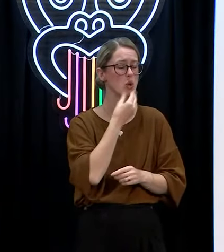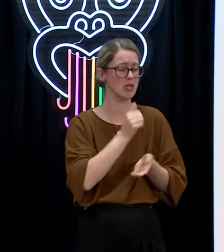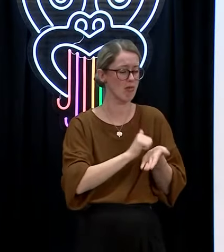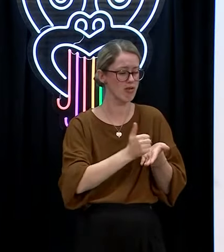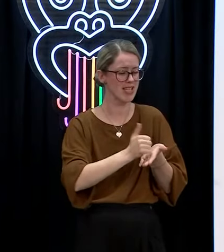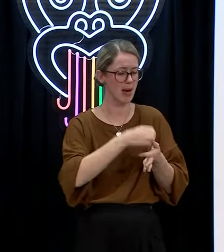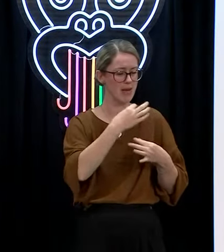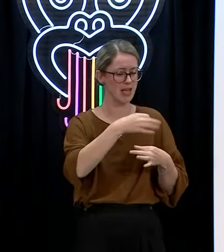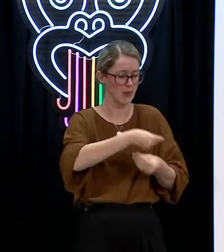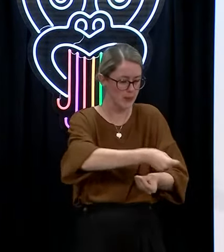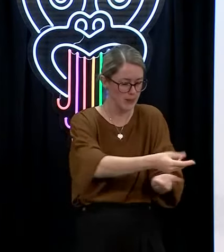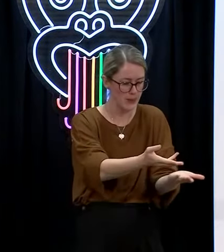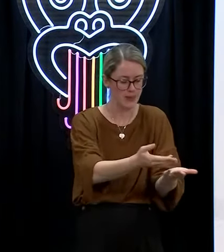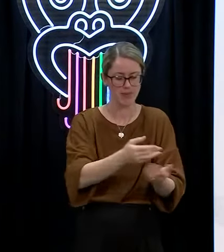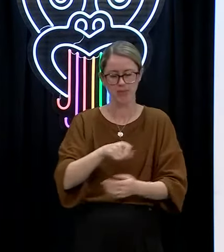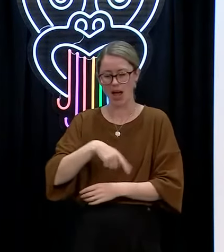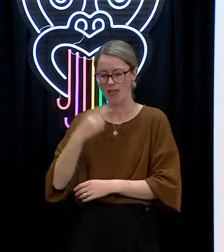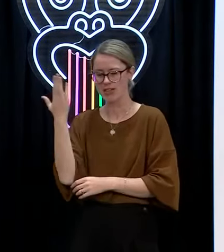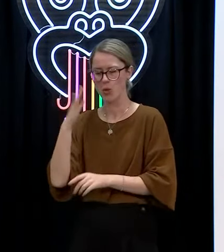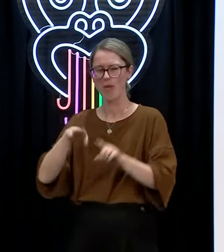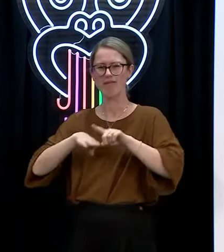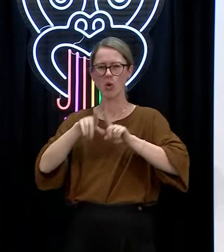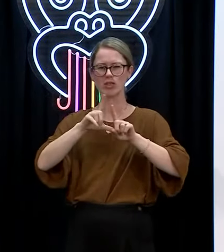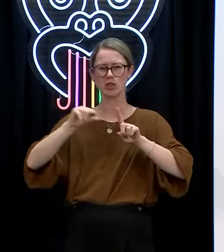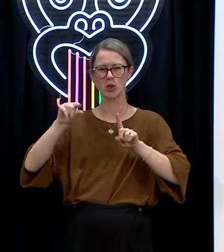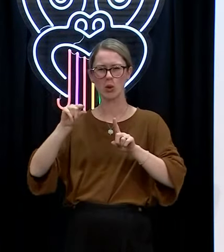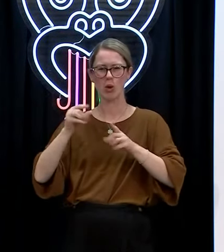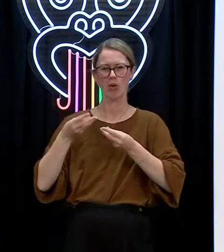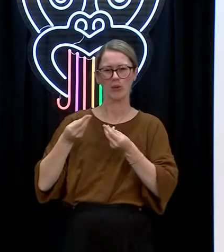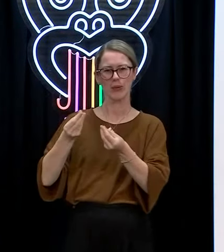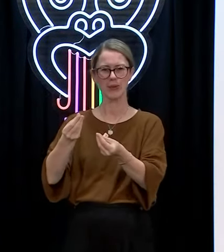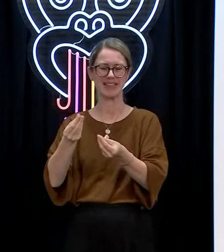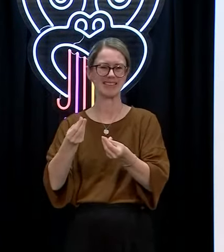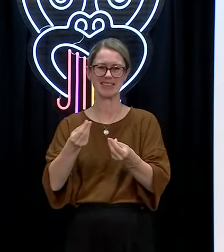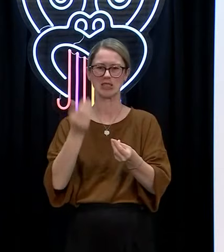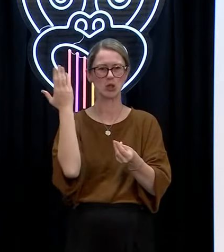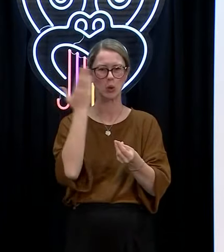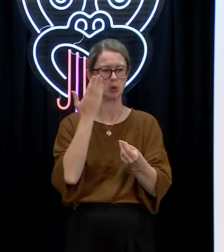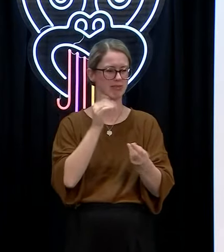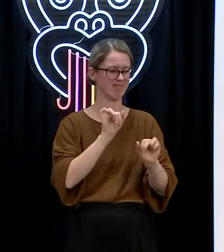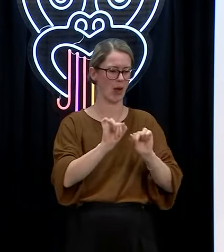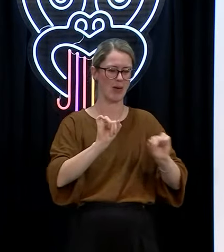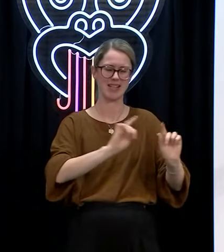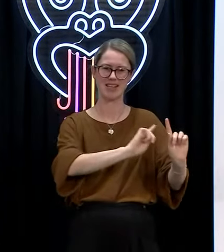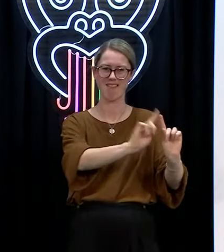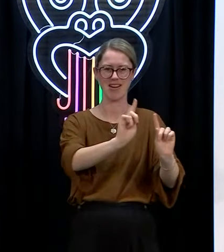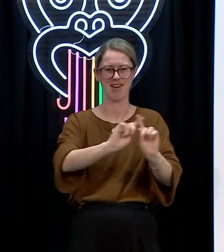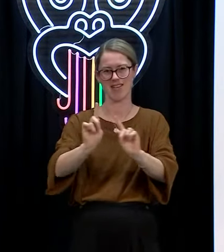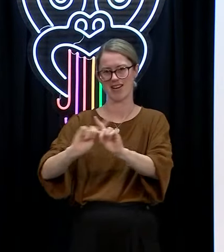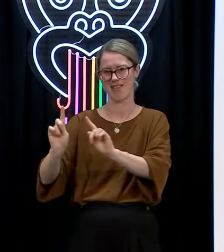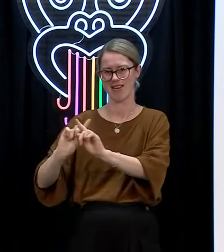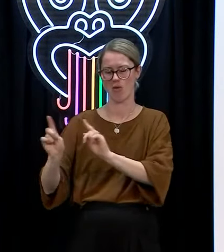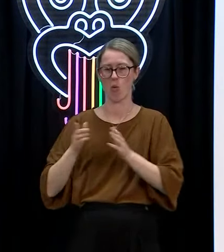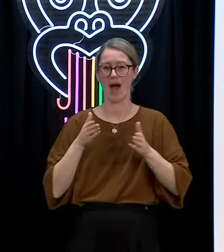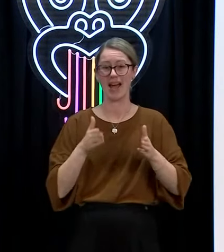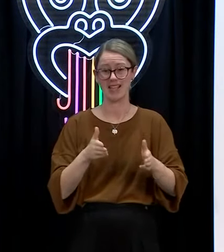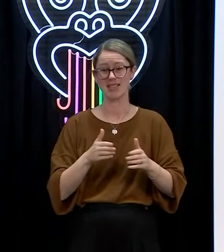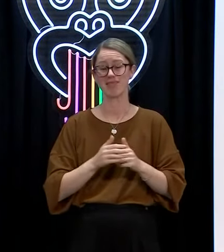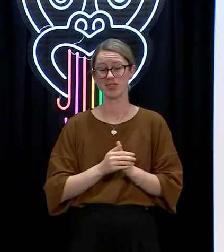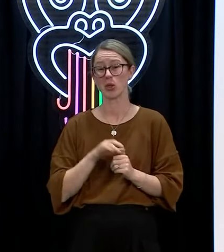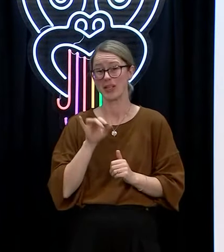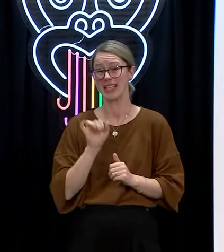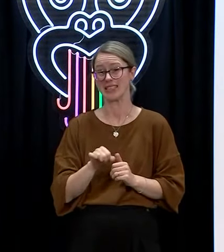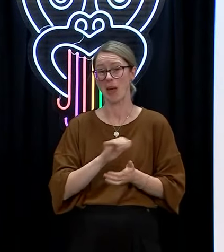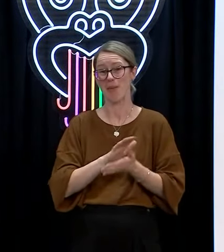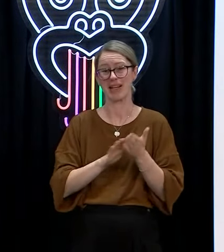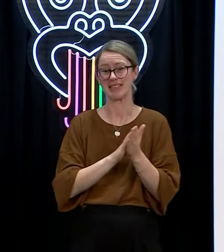materials for kids to learn at home. Others are fully digital and engaged. Whole lot of different models being used out there. So yes, that creates